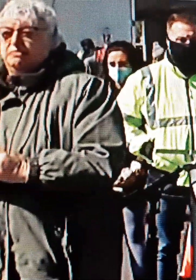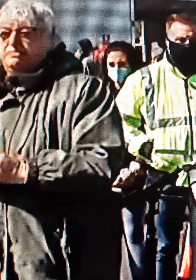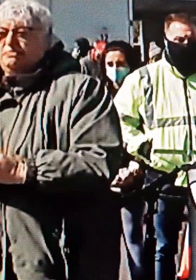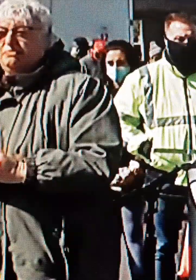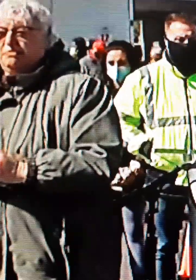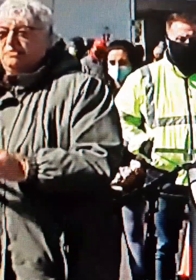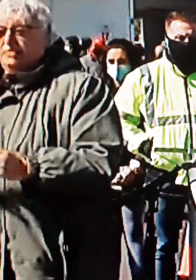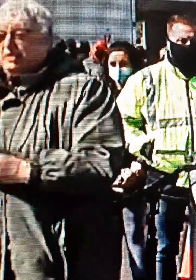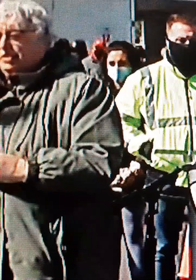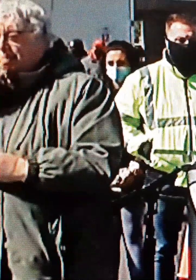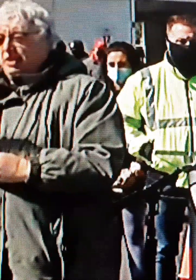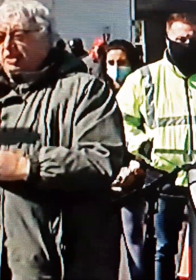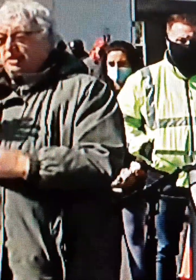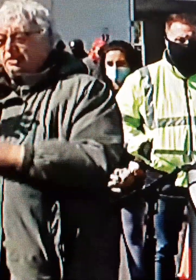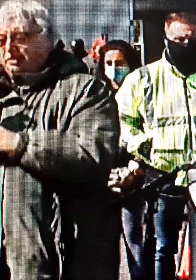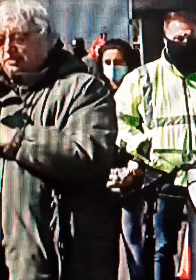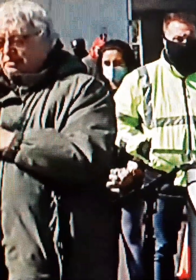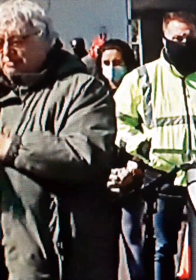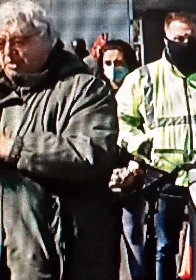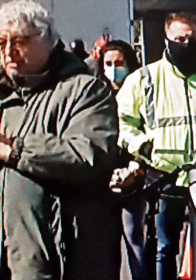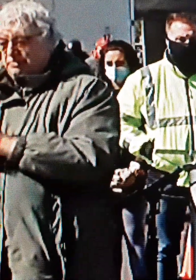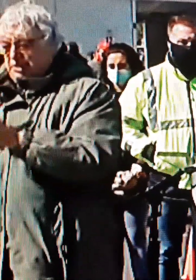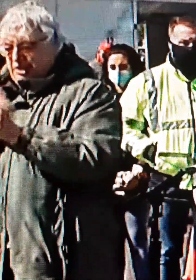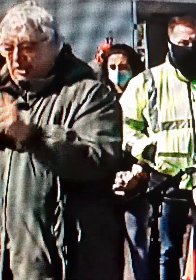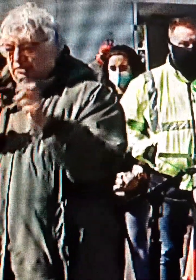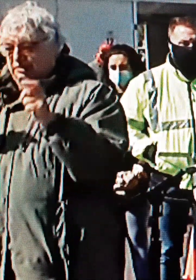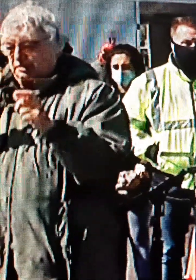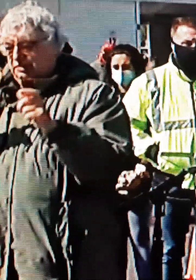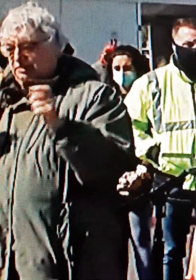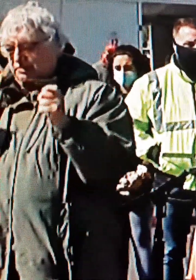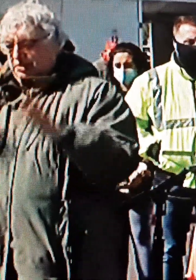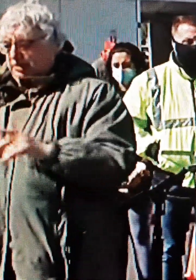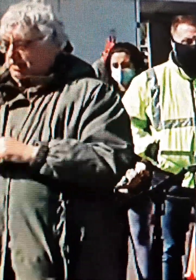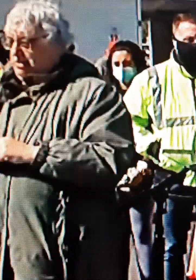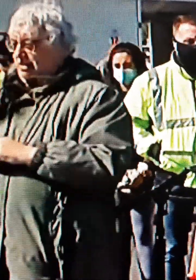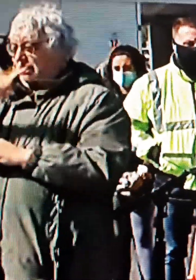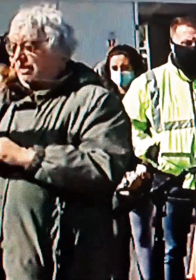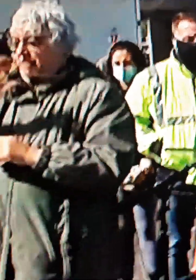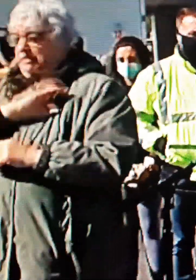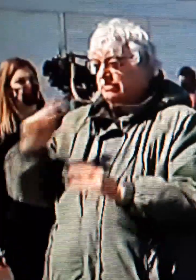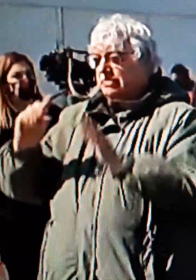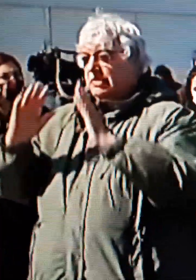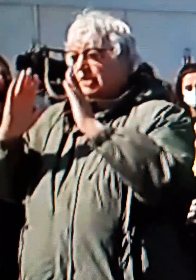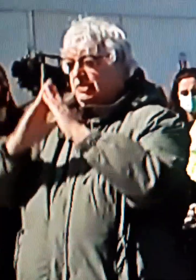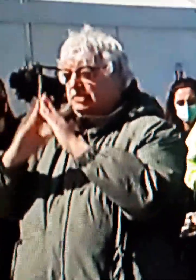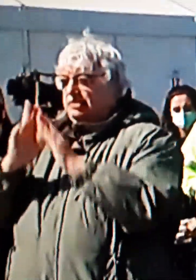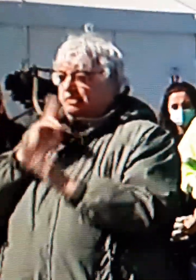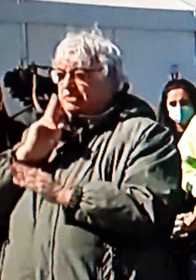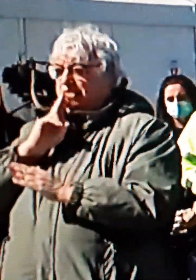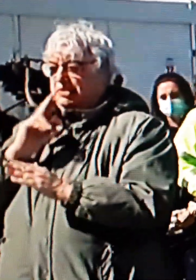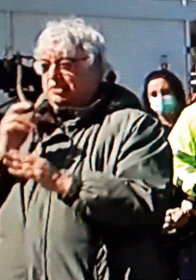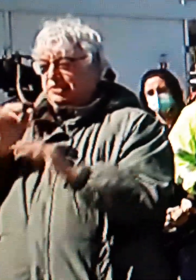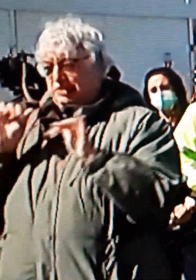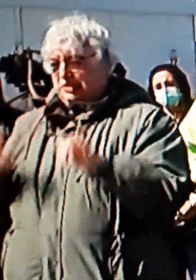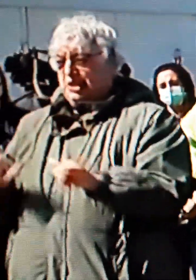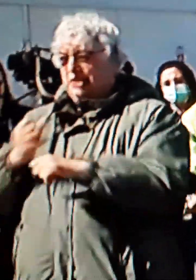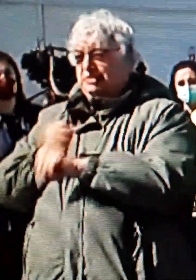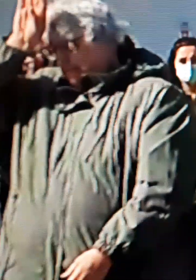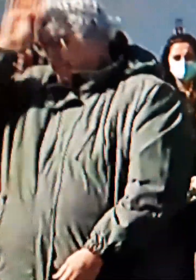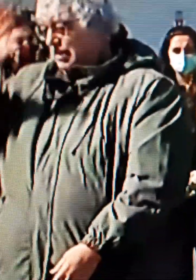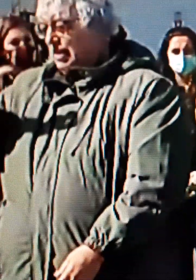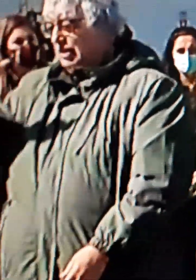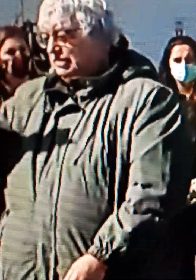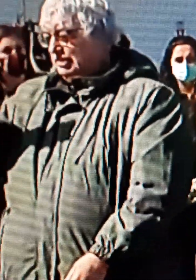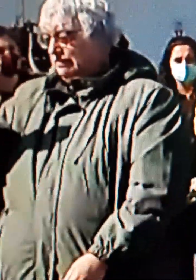thank the departments of every one of the directors that's back here, police department, public, stay safe. Thank you, Mayor.